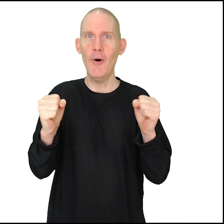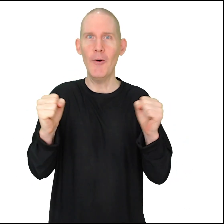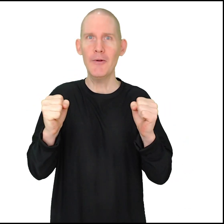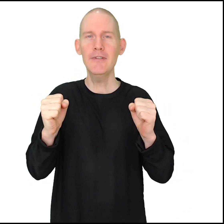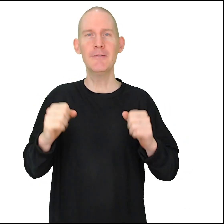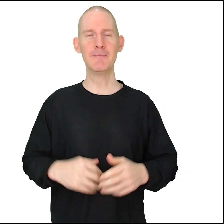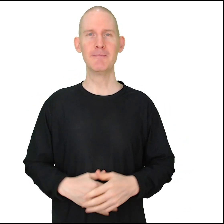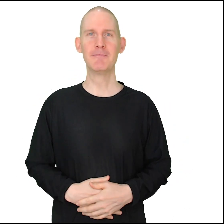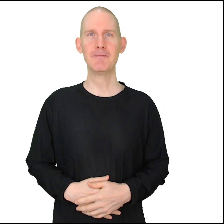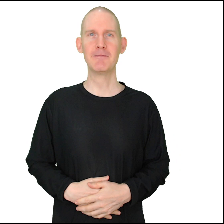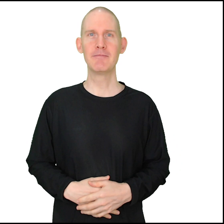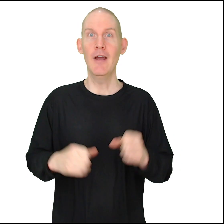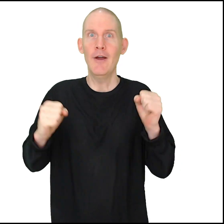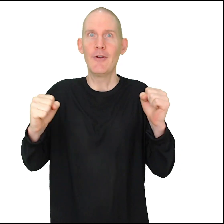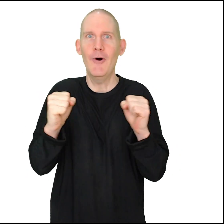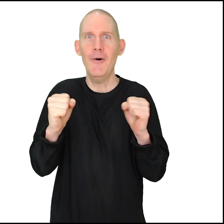Cold, cold,